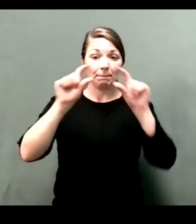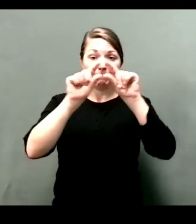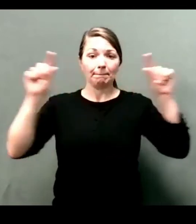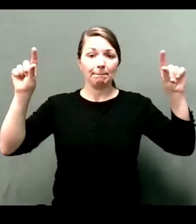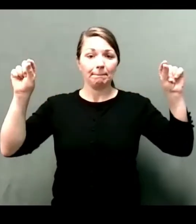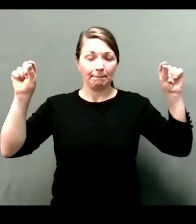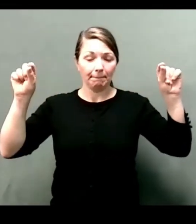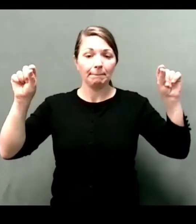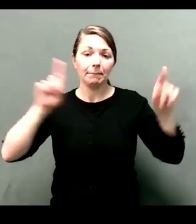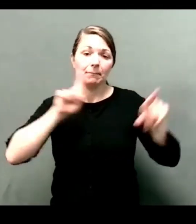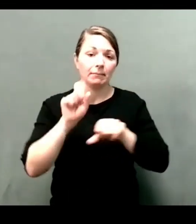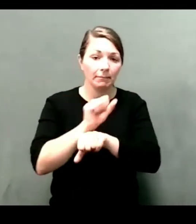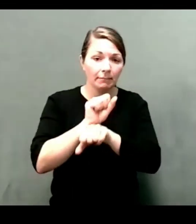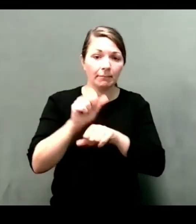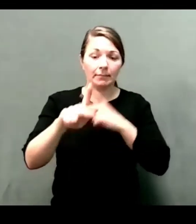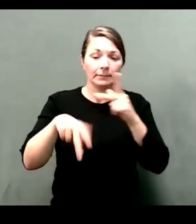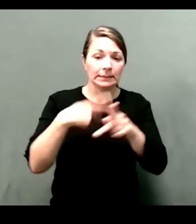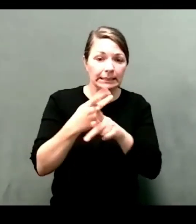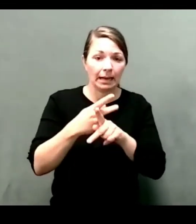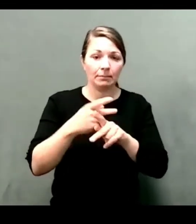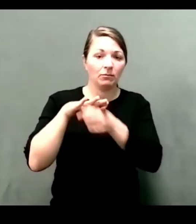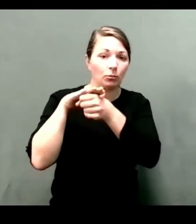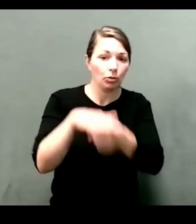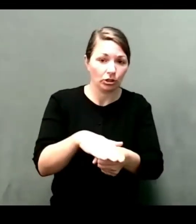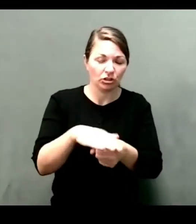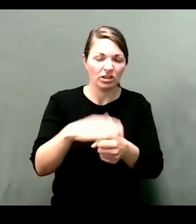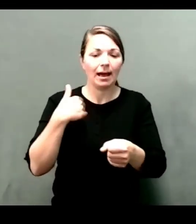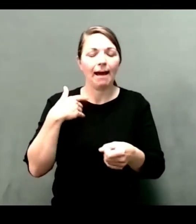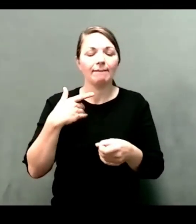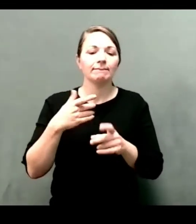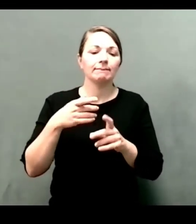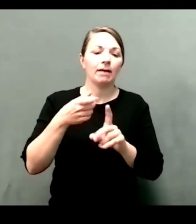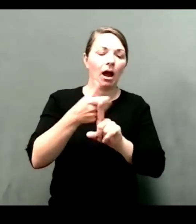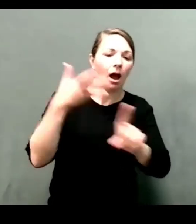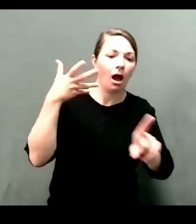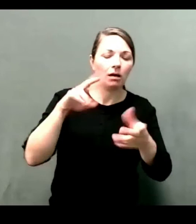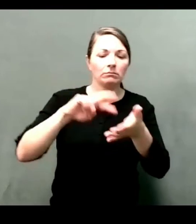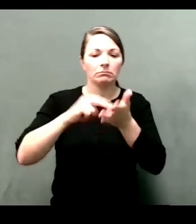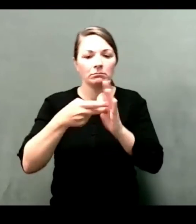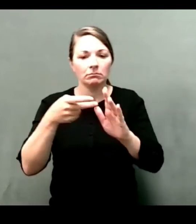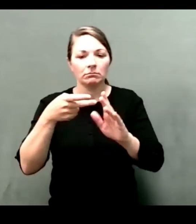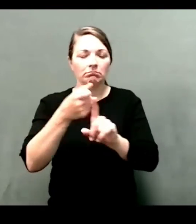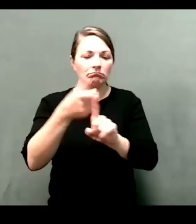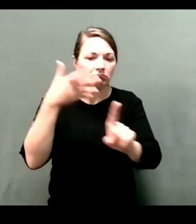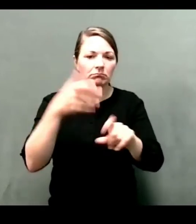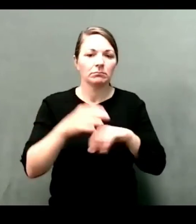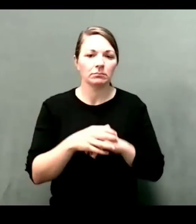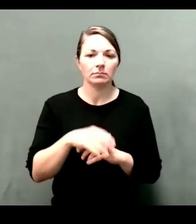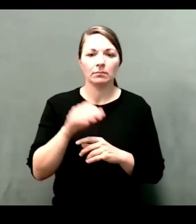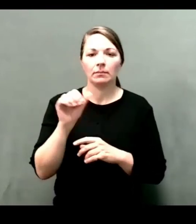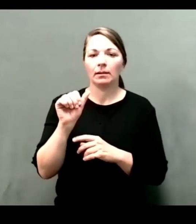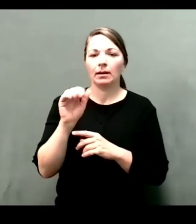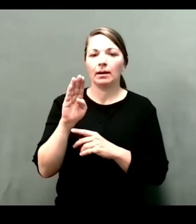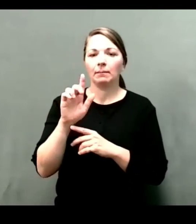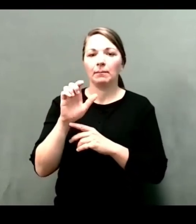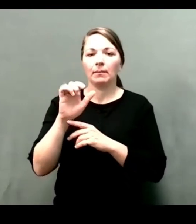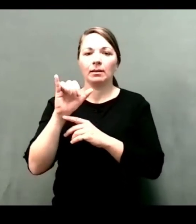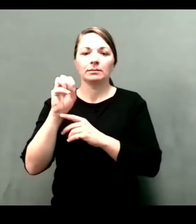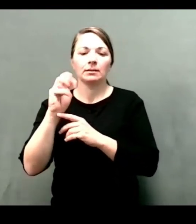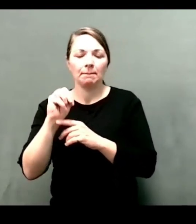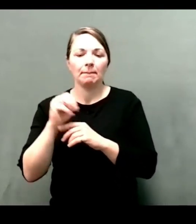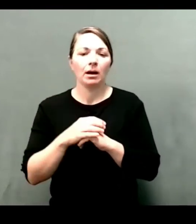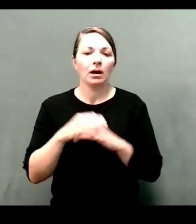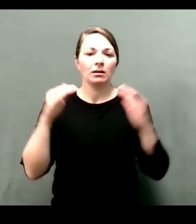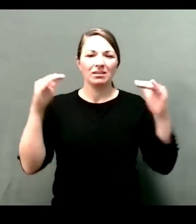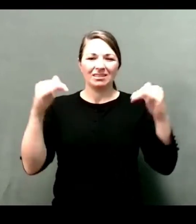have the actual form of oppression along with a definition. So this one, like I said, is ableism. And then right below that, we have